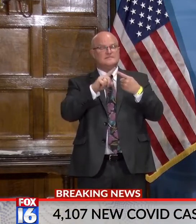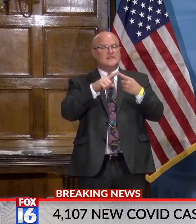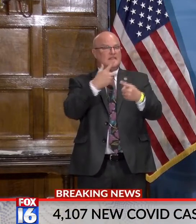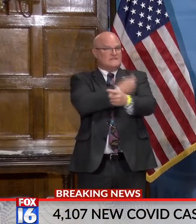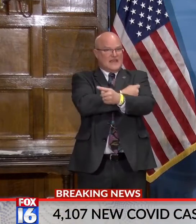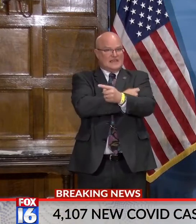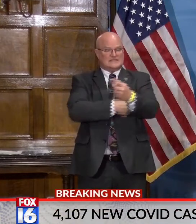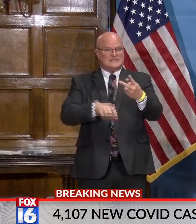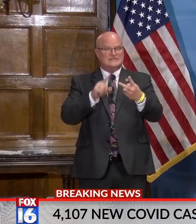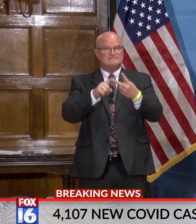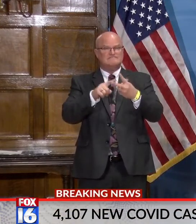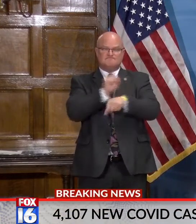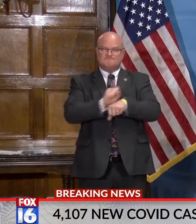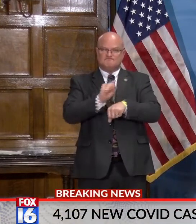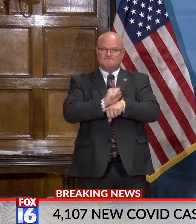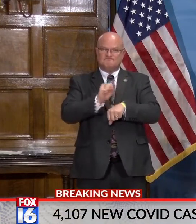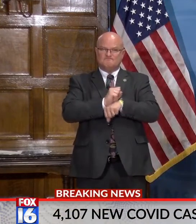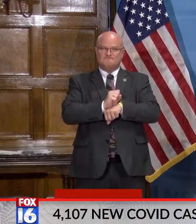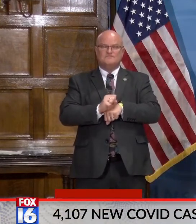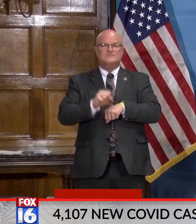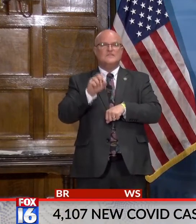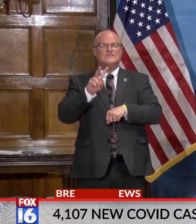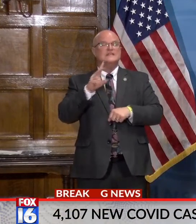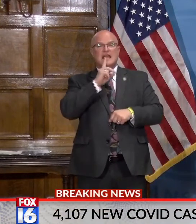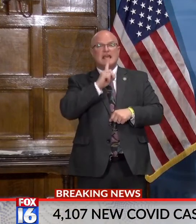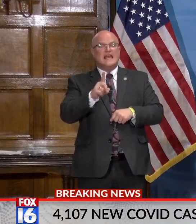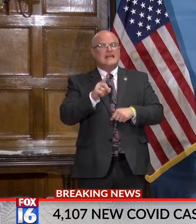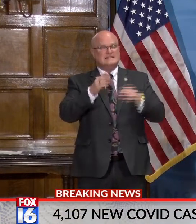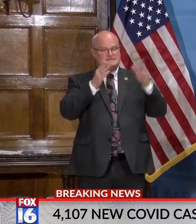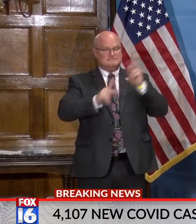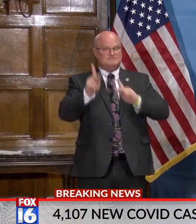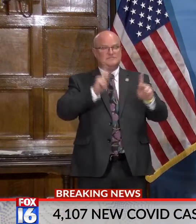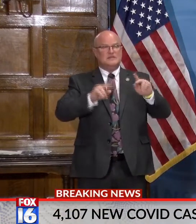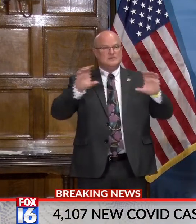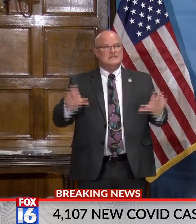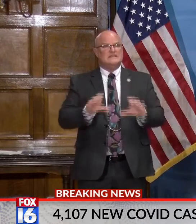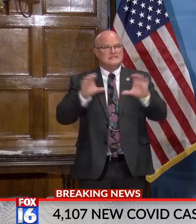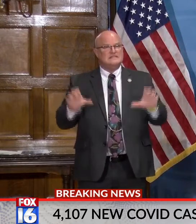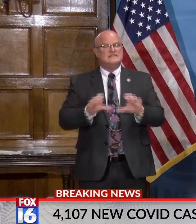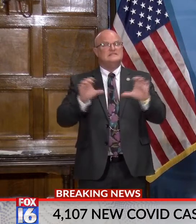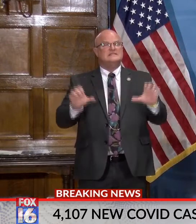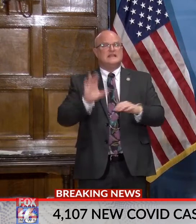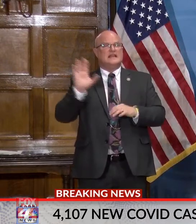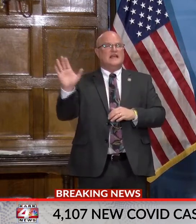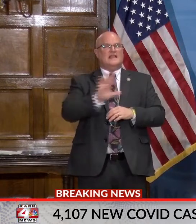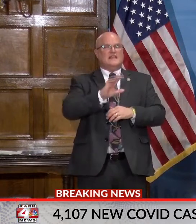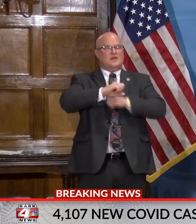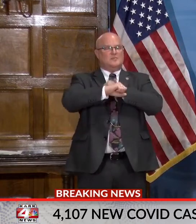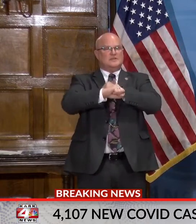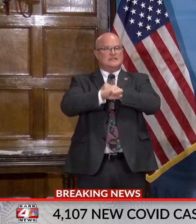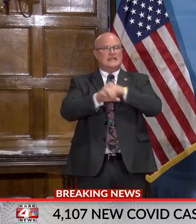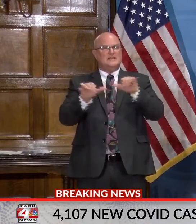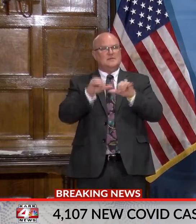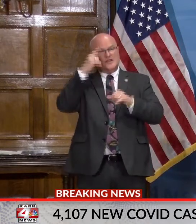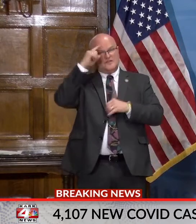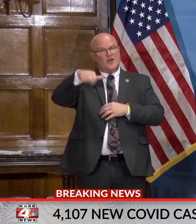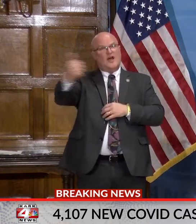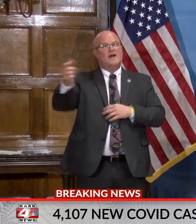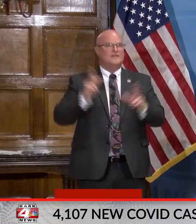and it is vigilance, and it is individuals exercising their protective measures for